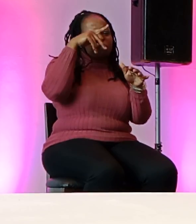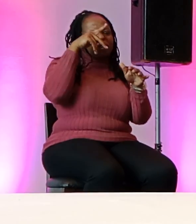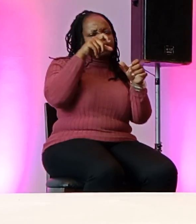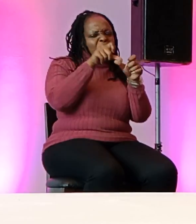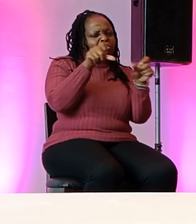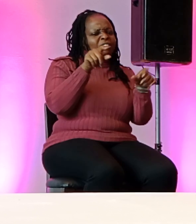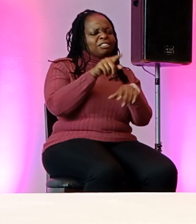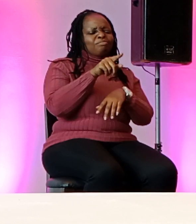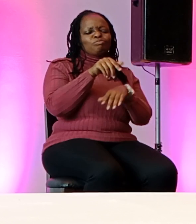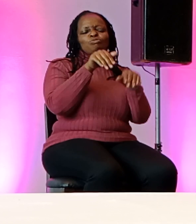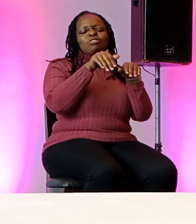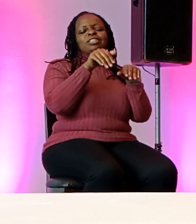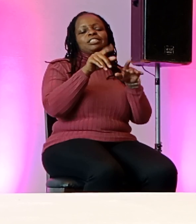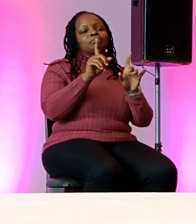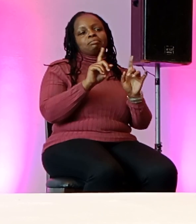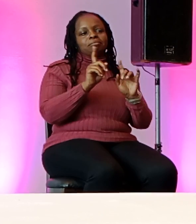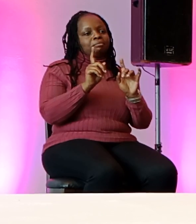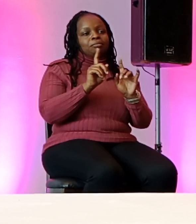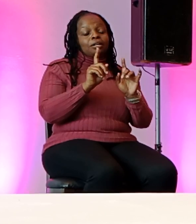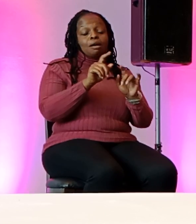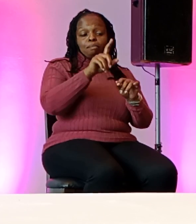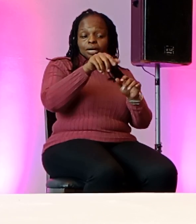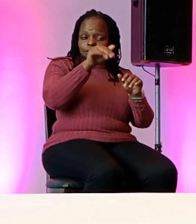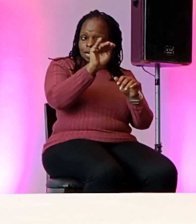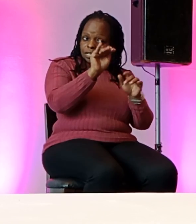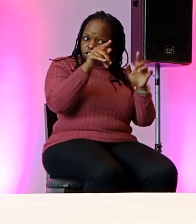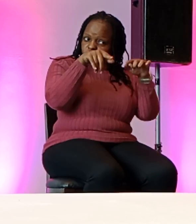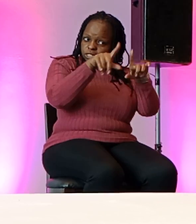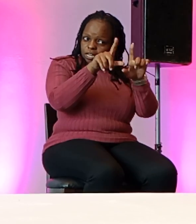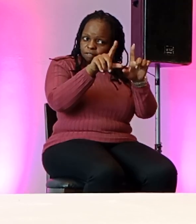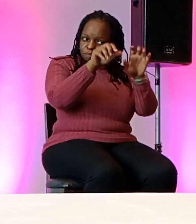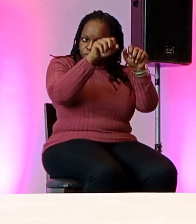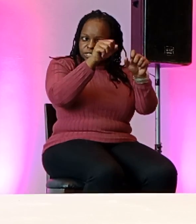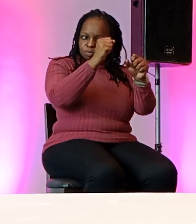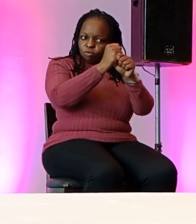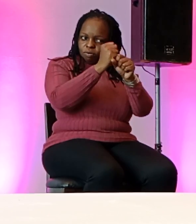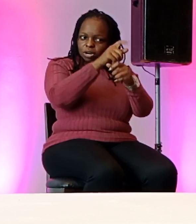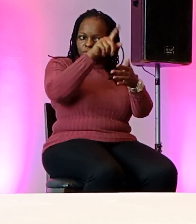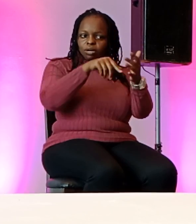measures. Let us ask ourselves, what can we do together